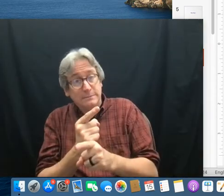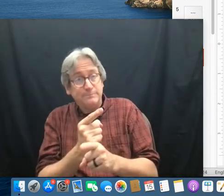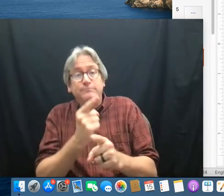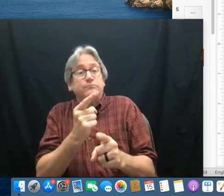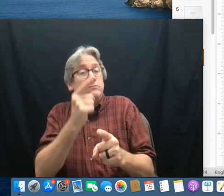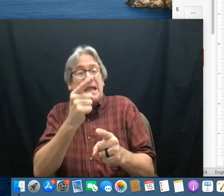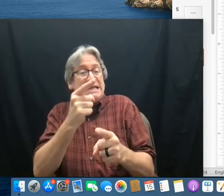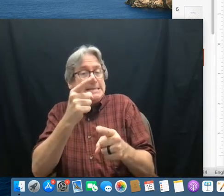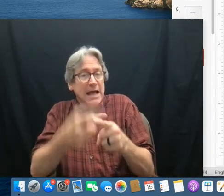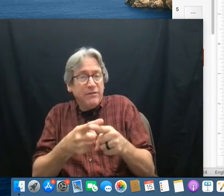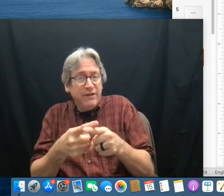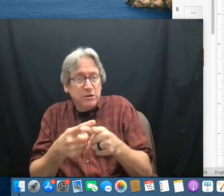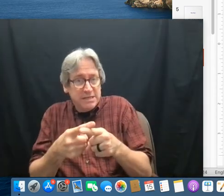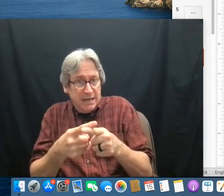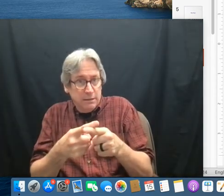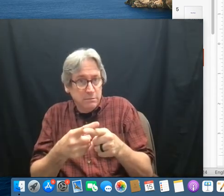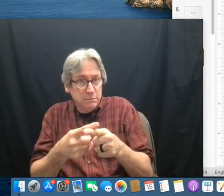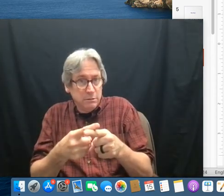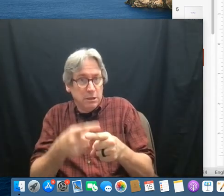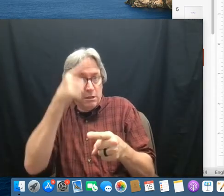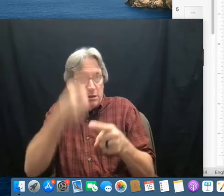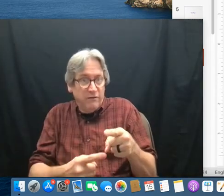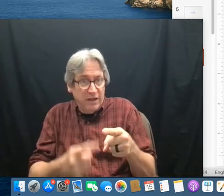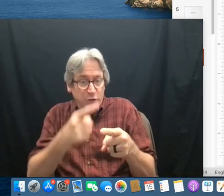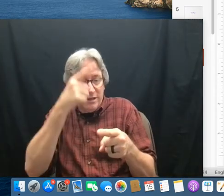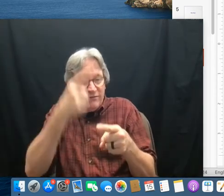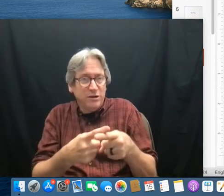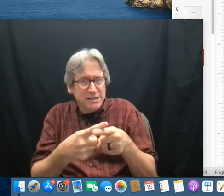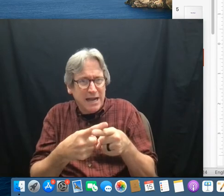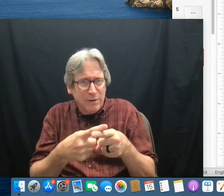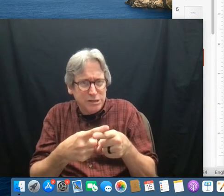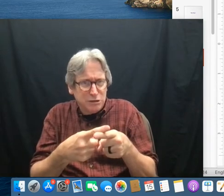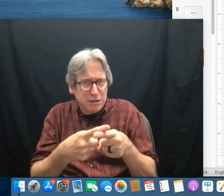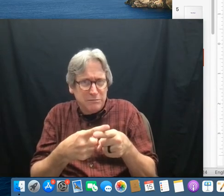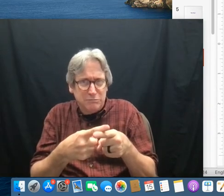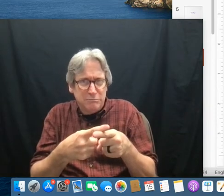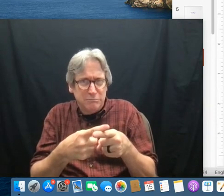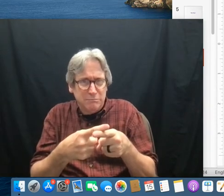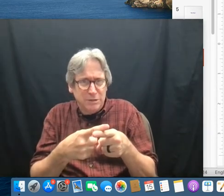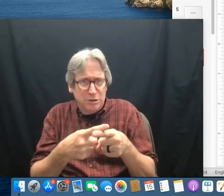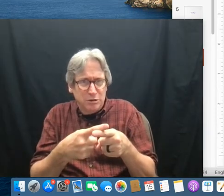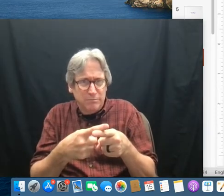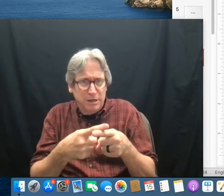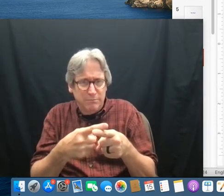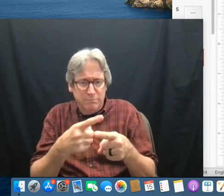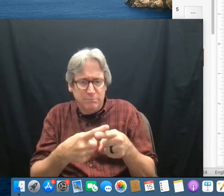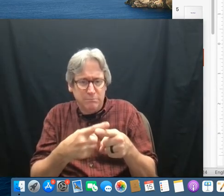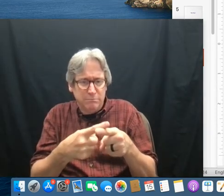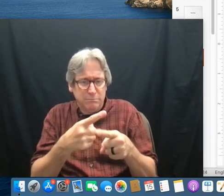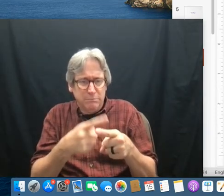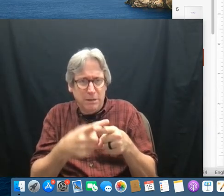Right. It's not the fingers hitting. If you hit the finger sideways, you're gonna